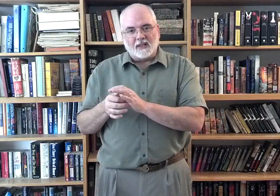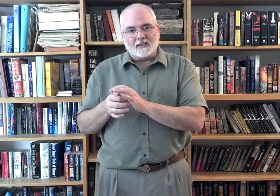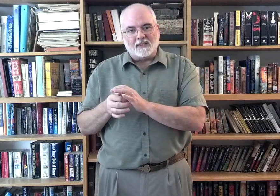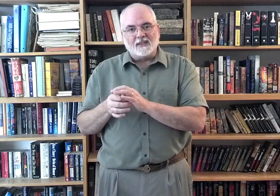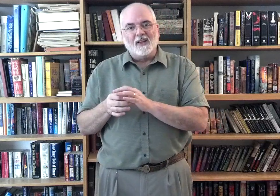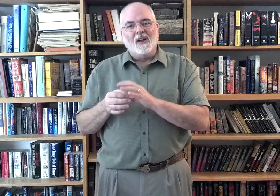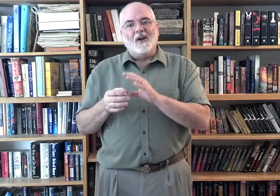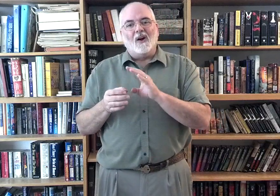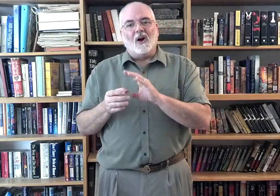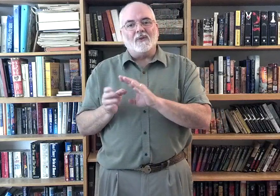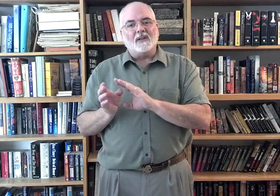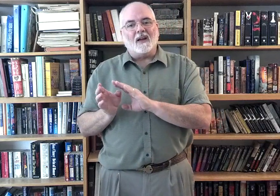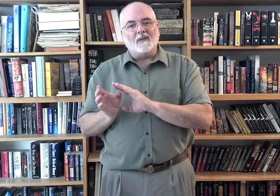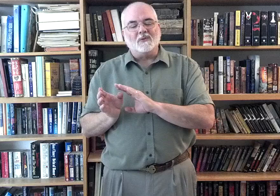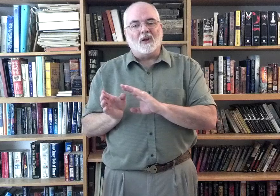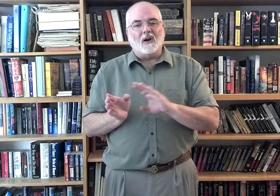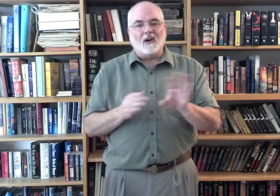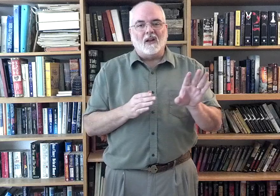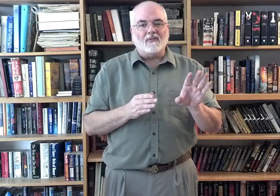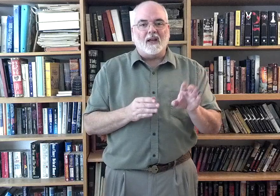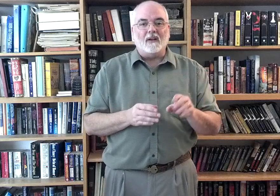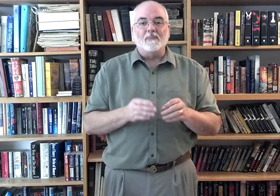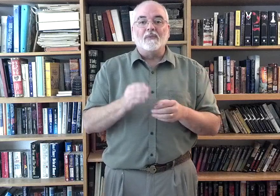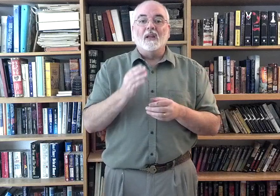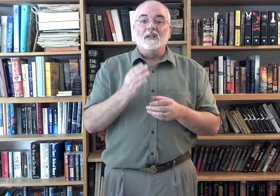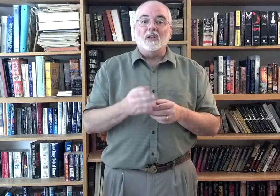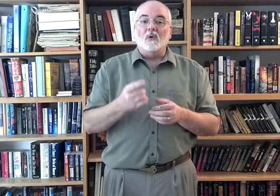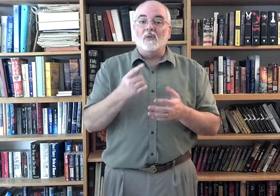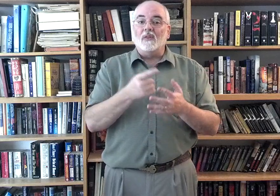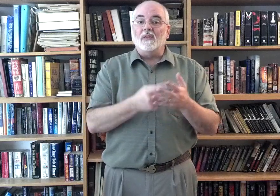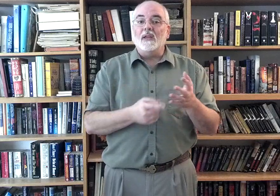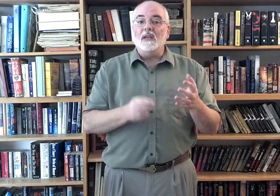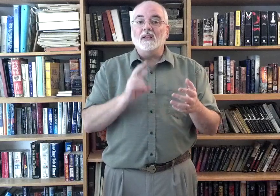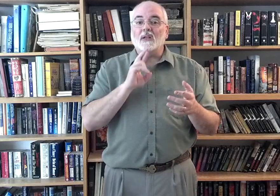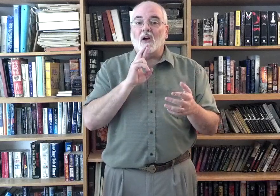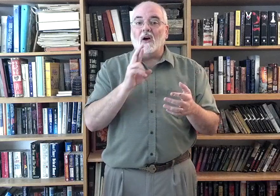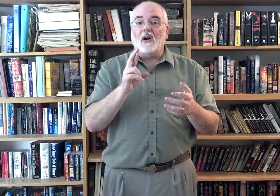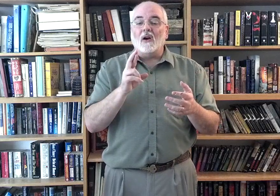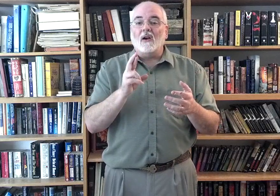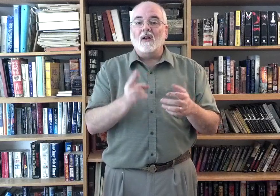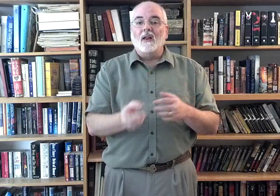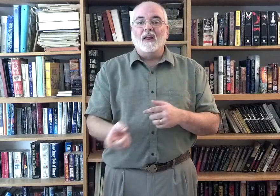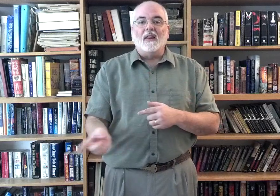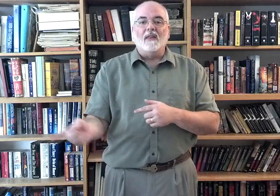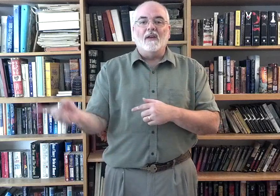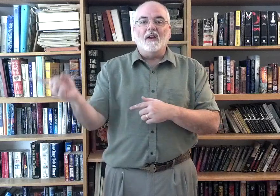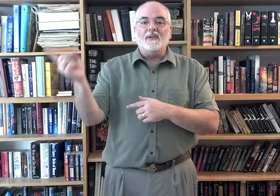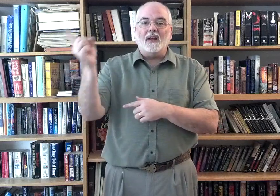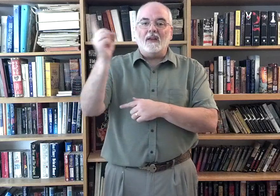sentences oftentimes are left out. So these are the